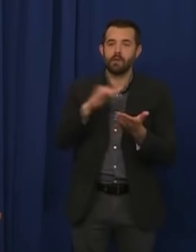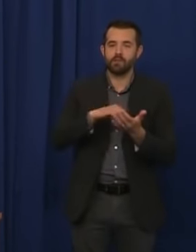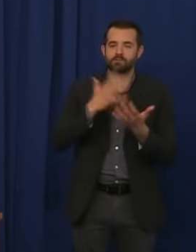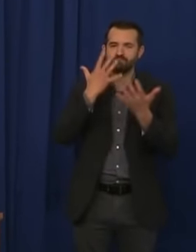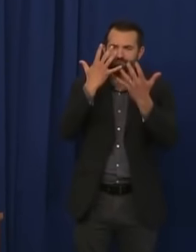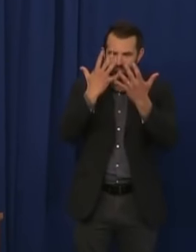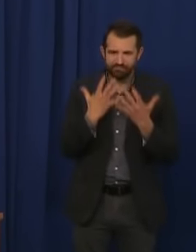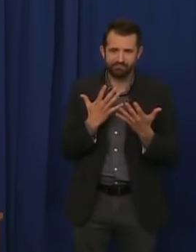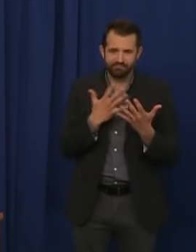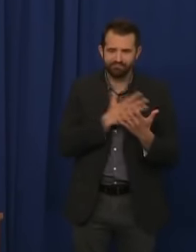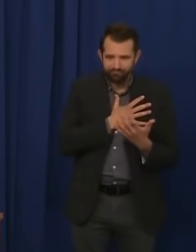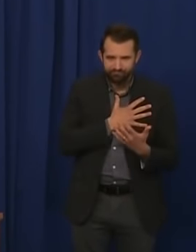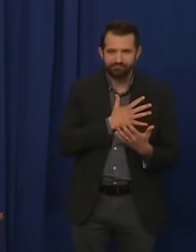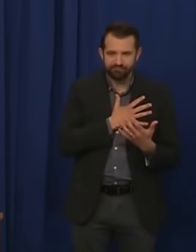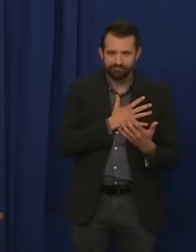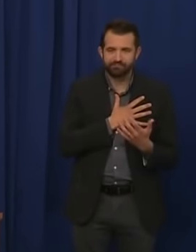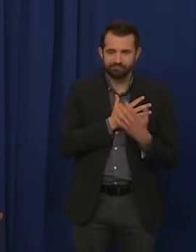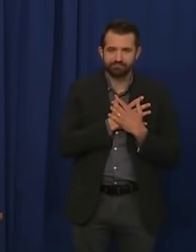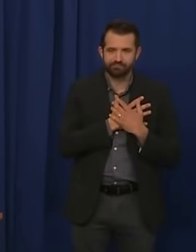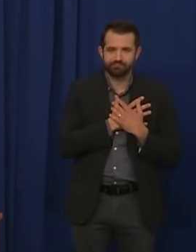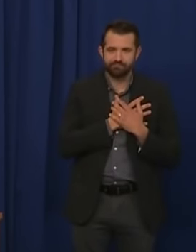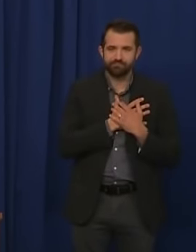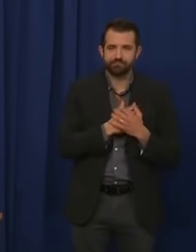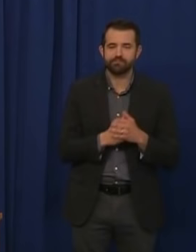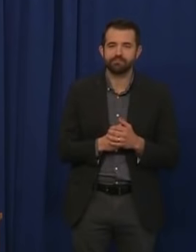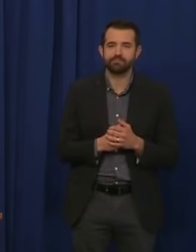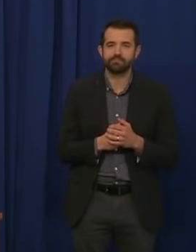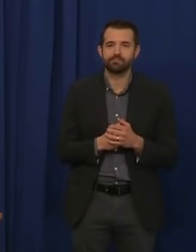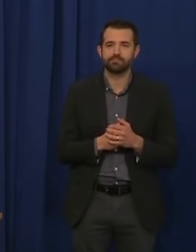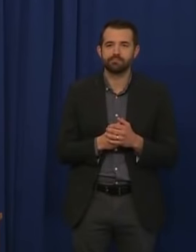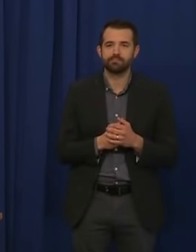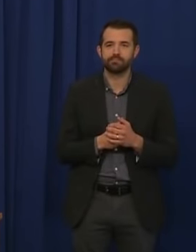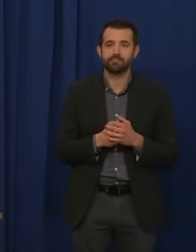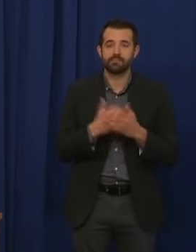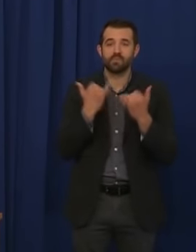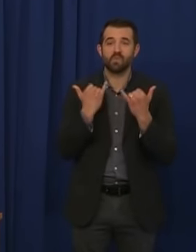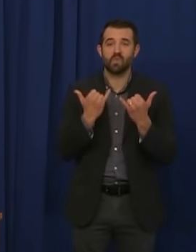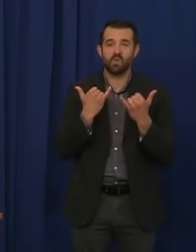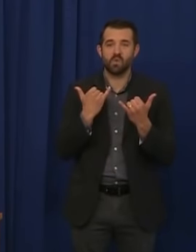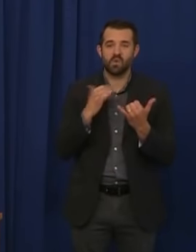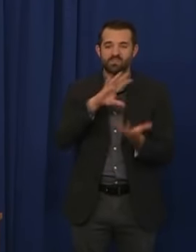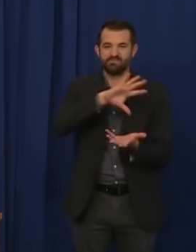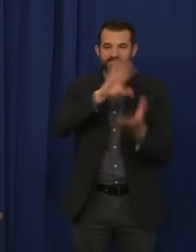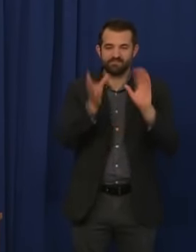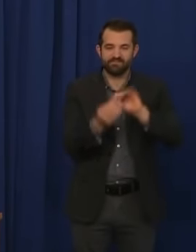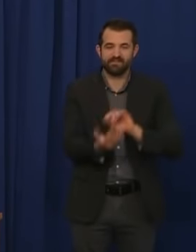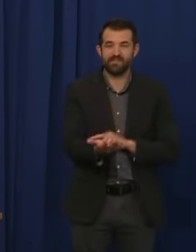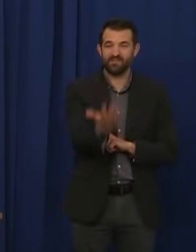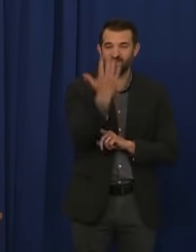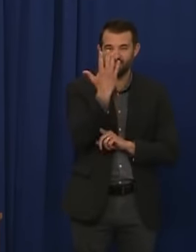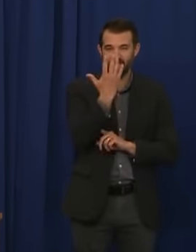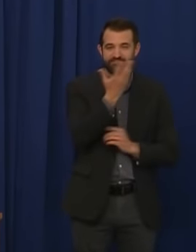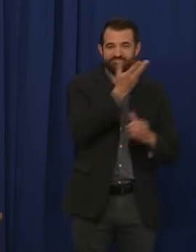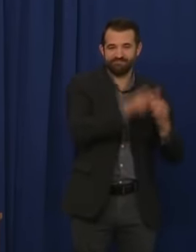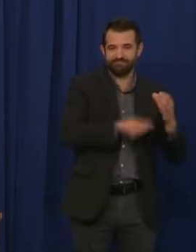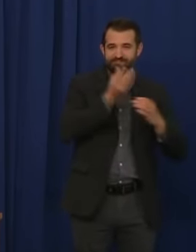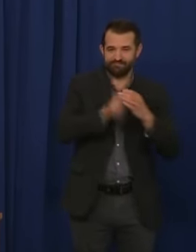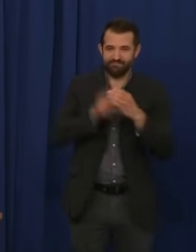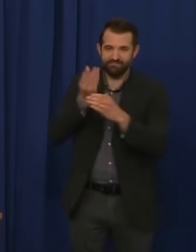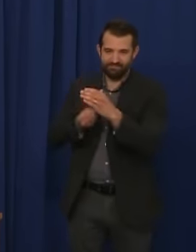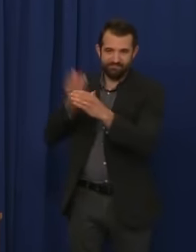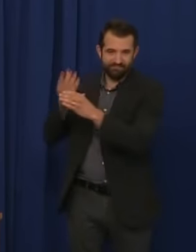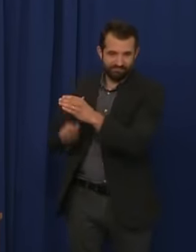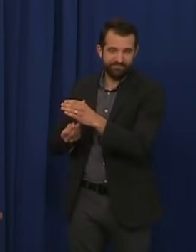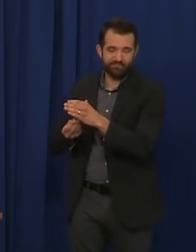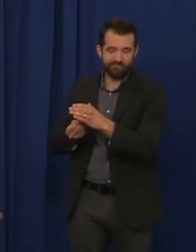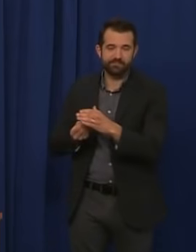note. The Maine CDC is aware and now reporting 5 additional individuals who have passed away